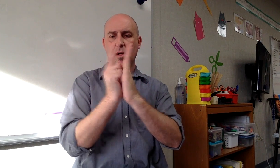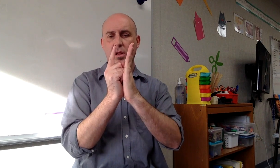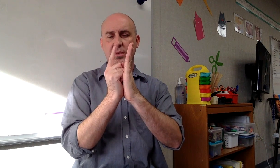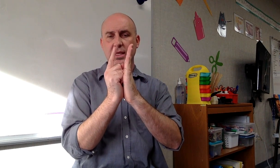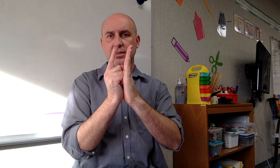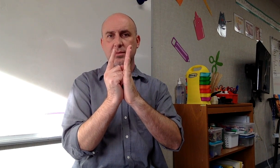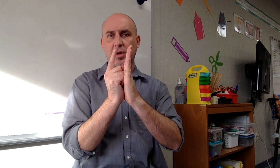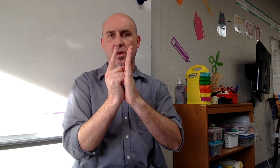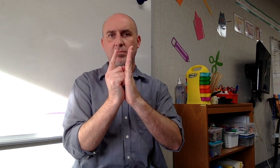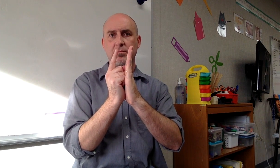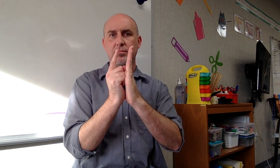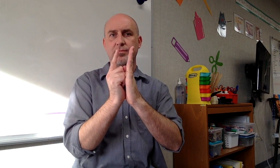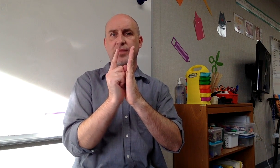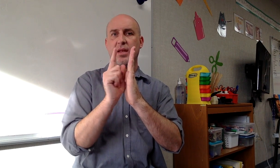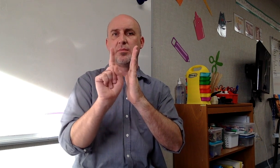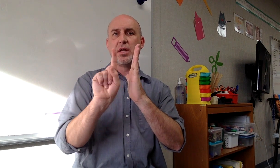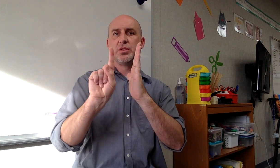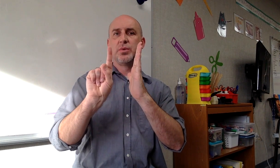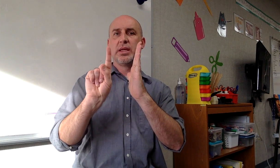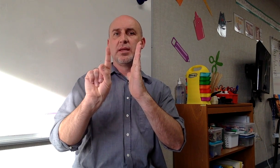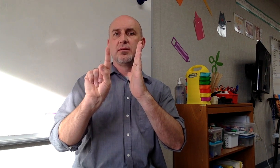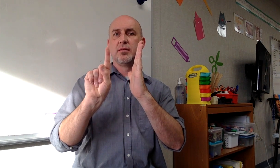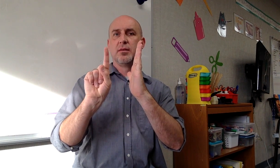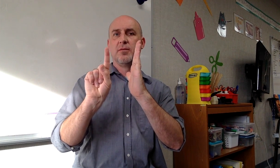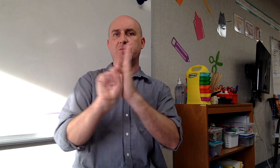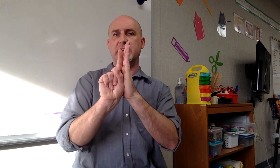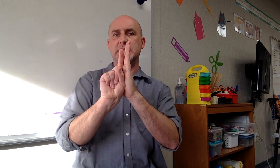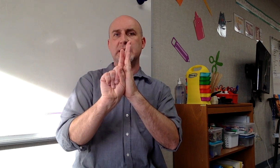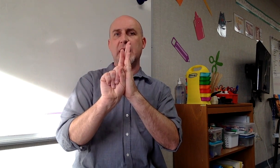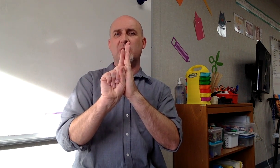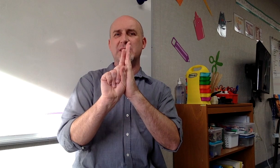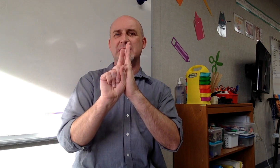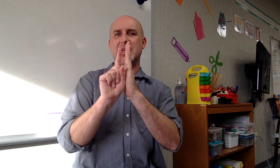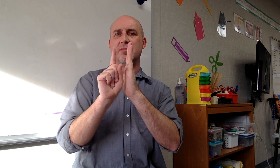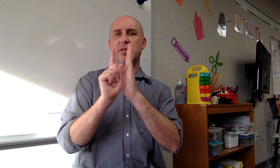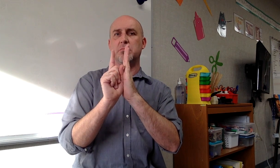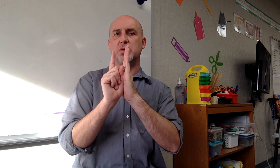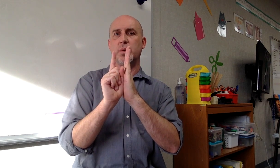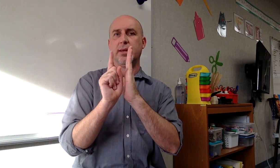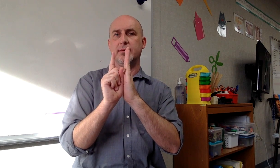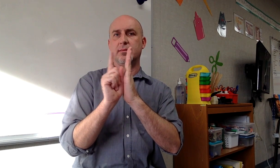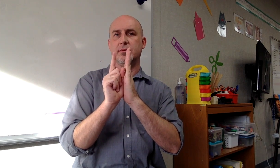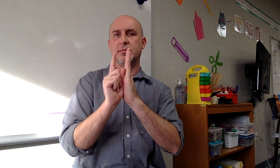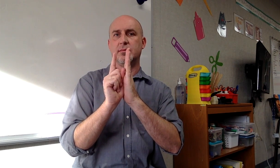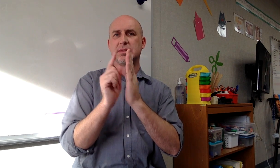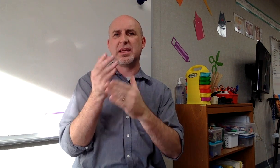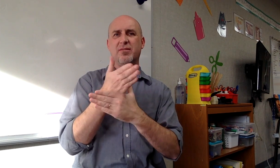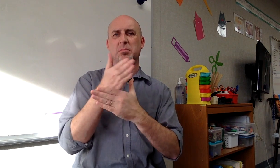palm against palm, and I'm not doing it facing out. It's kind of in between,